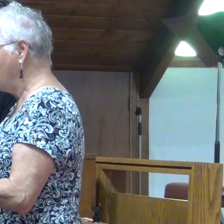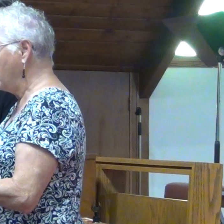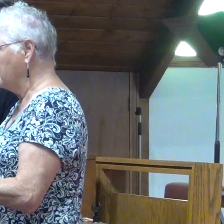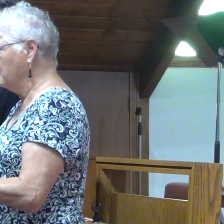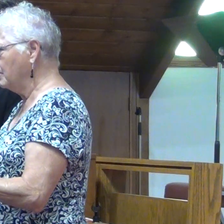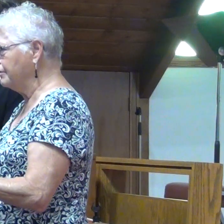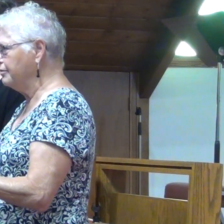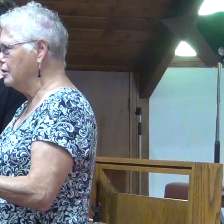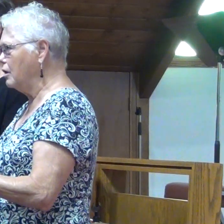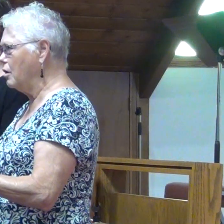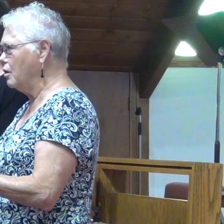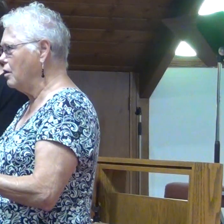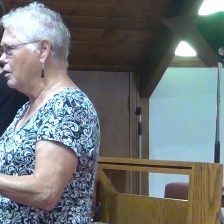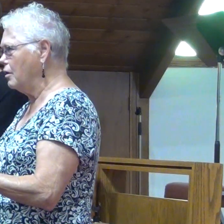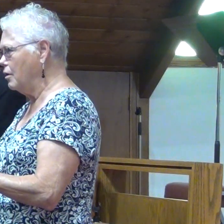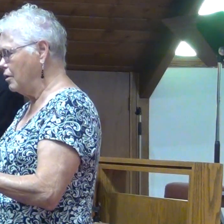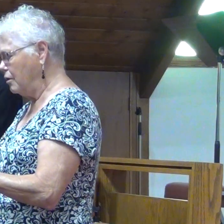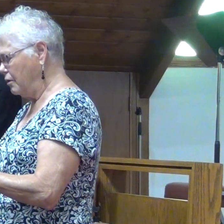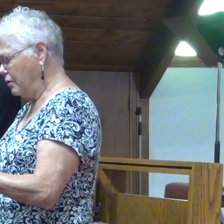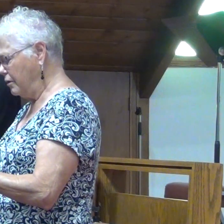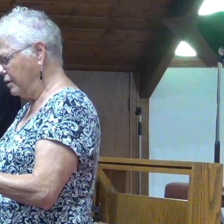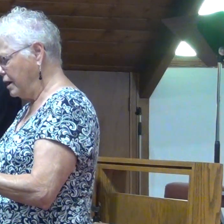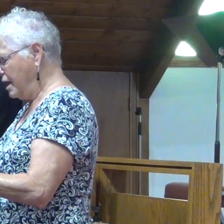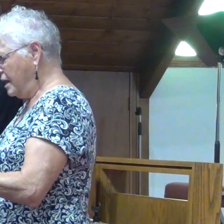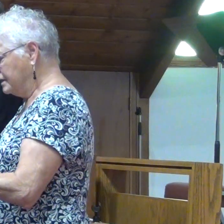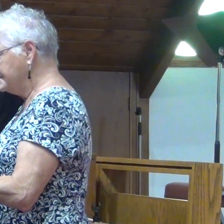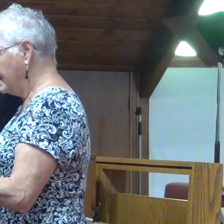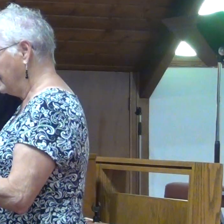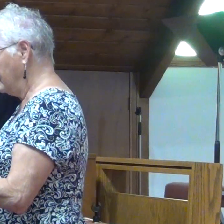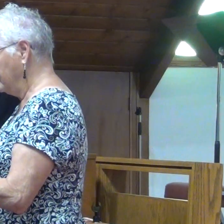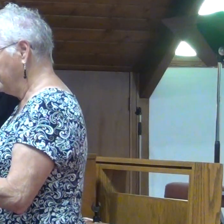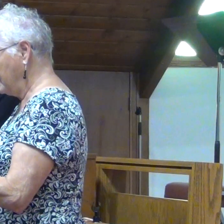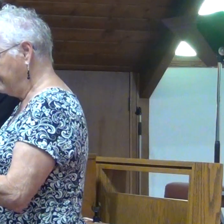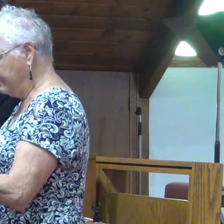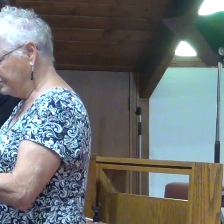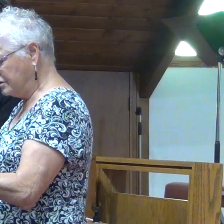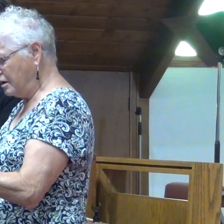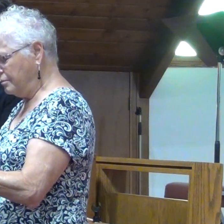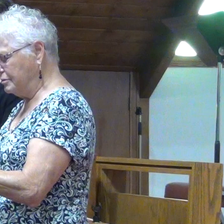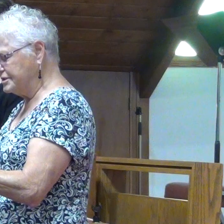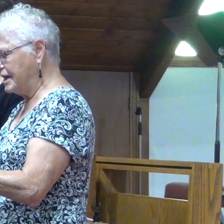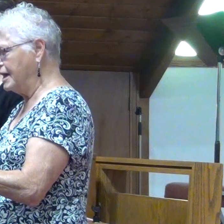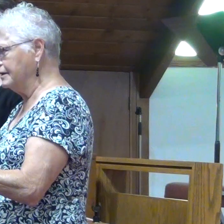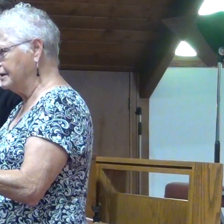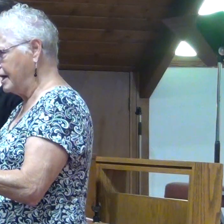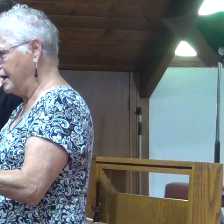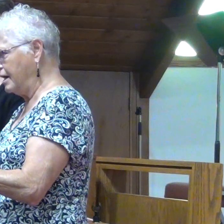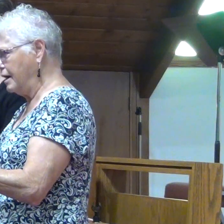little talk with the Lord. Tell him all your troubles.